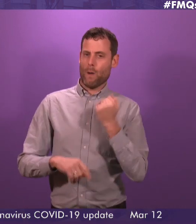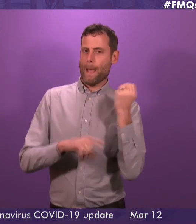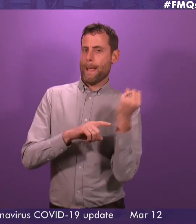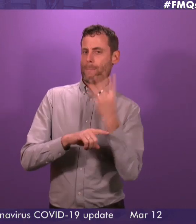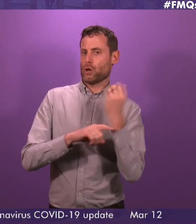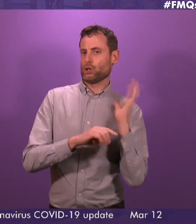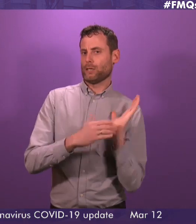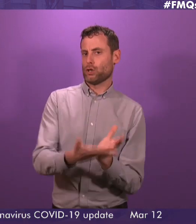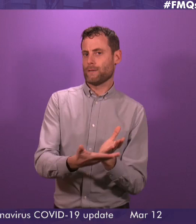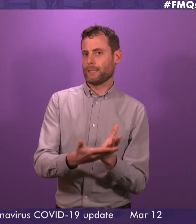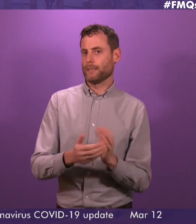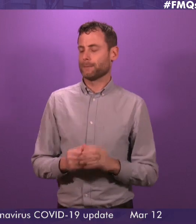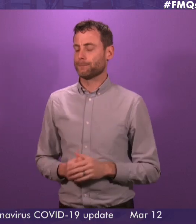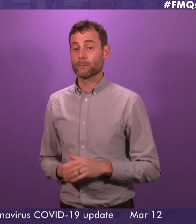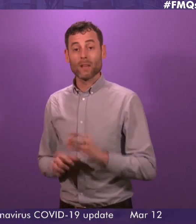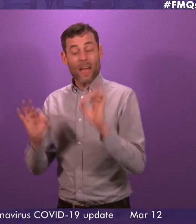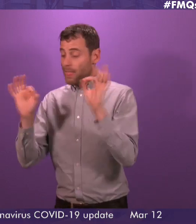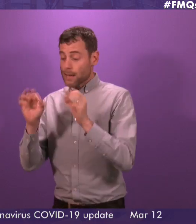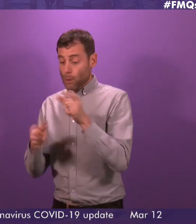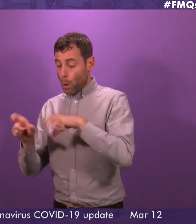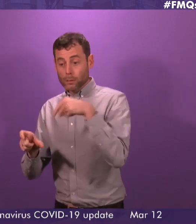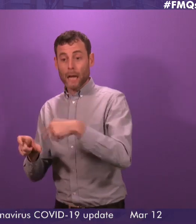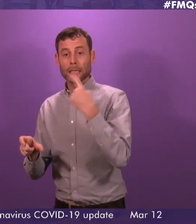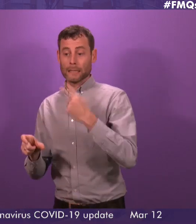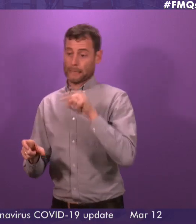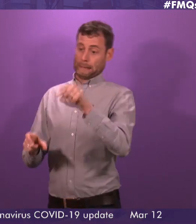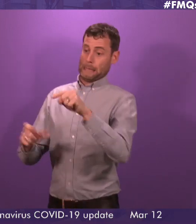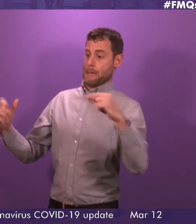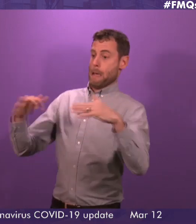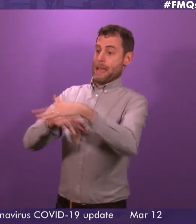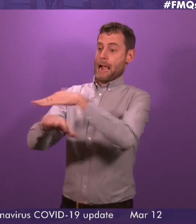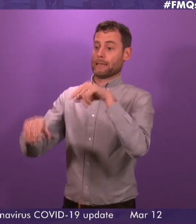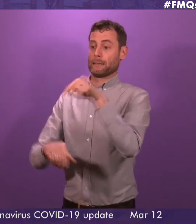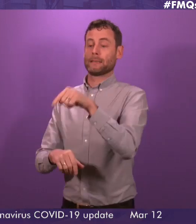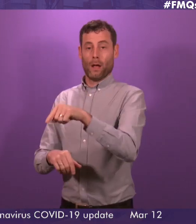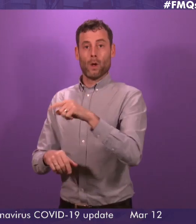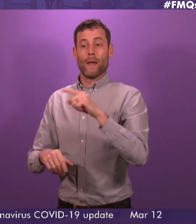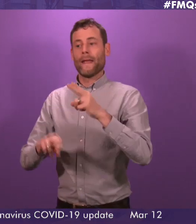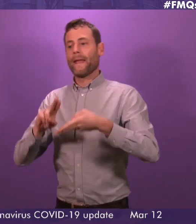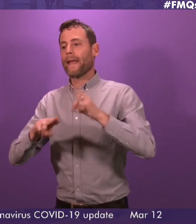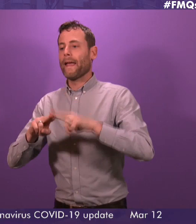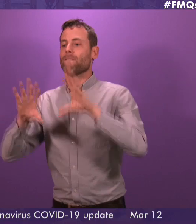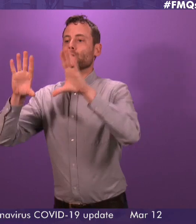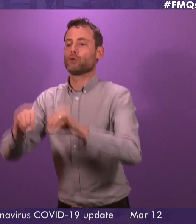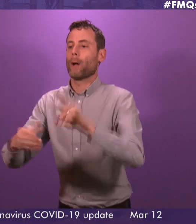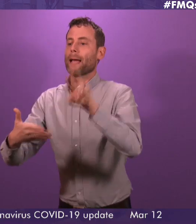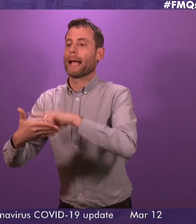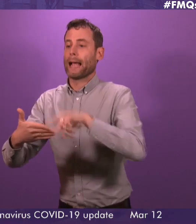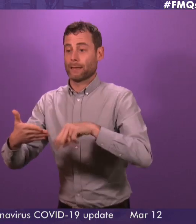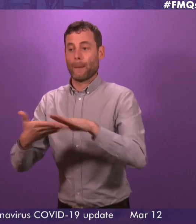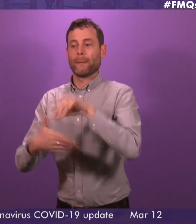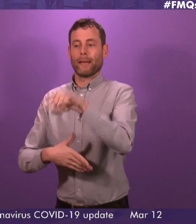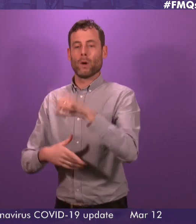science says that gatherings, mass gatherings, closing those mass gatherings or stopping those mass